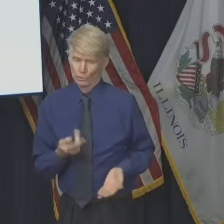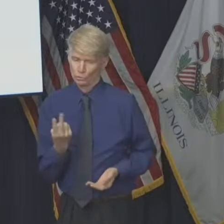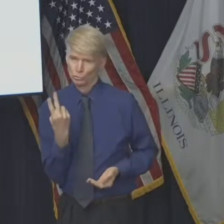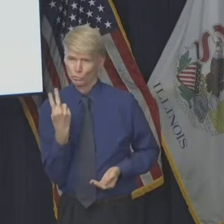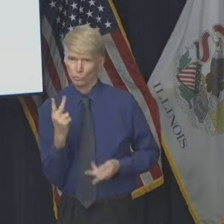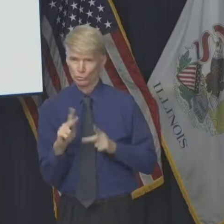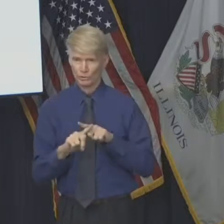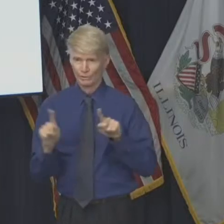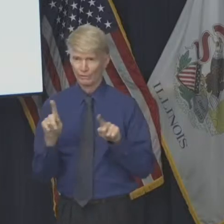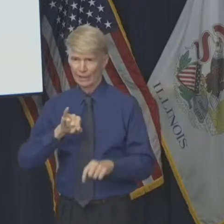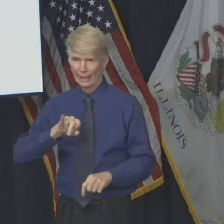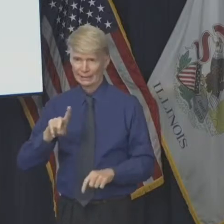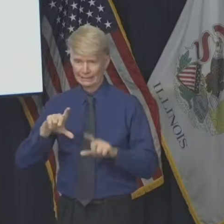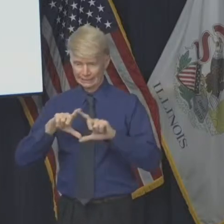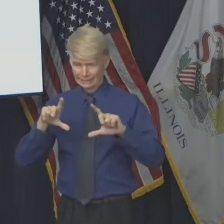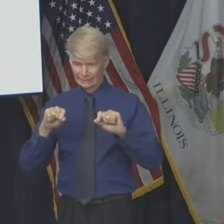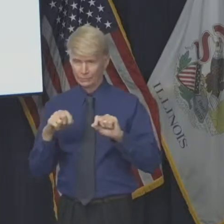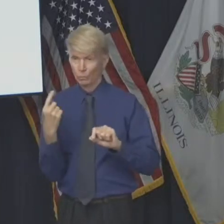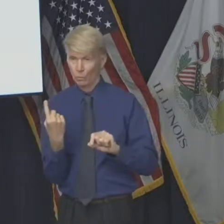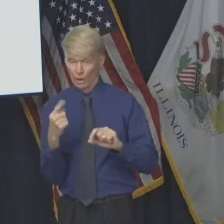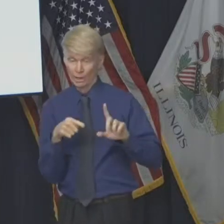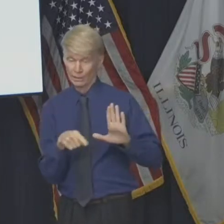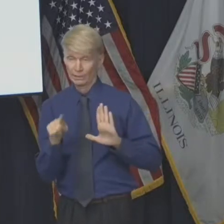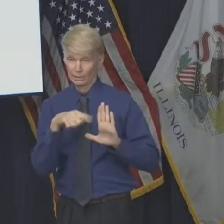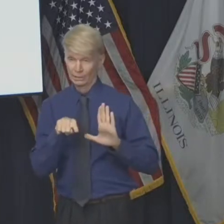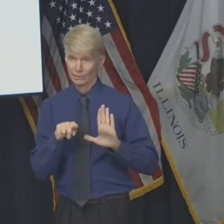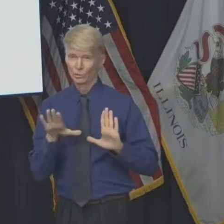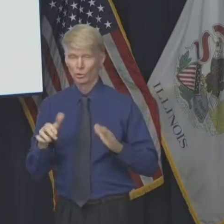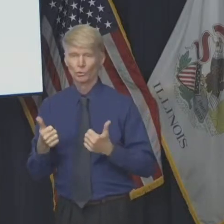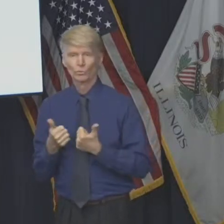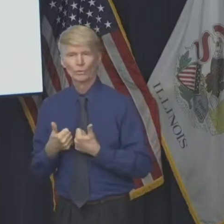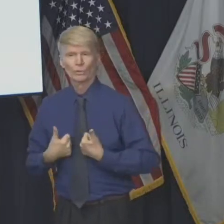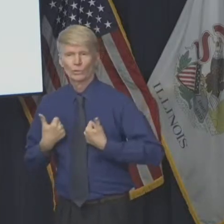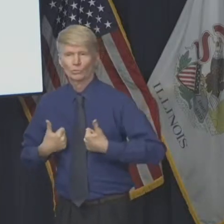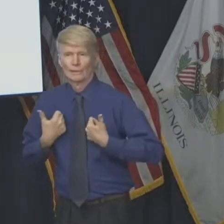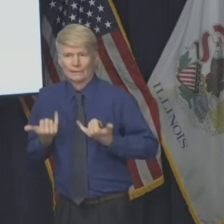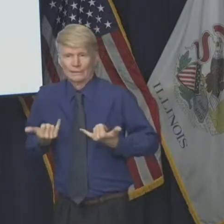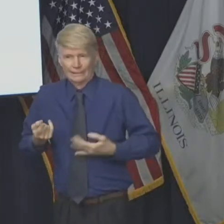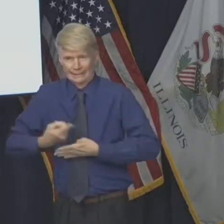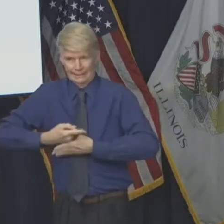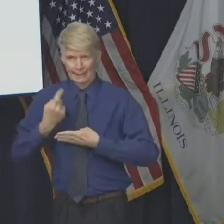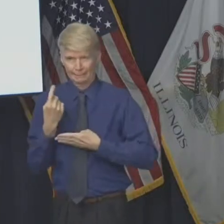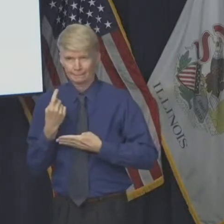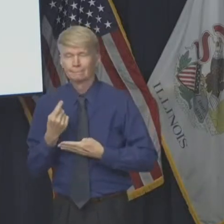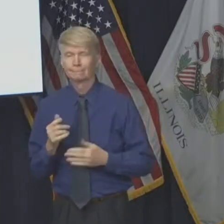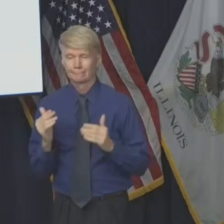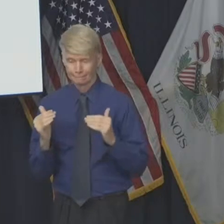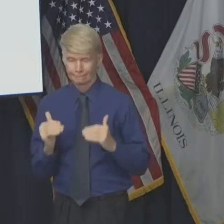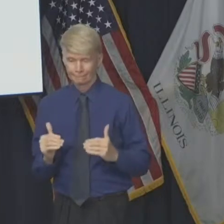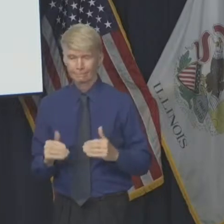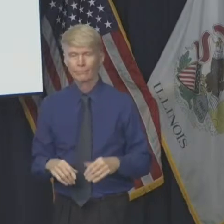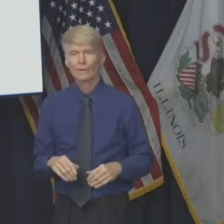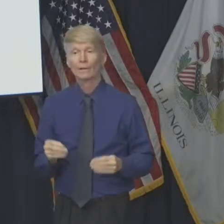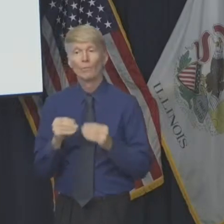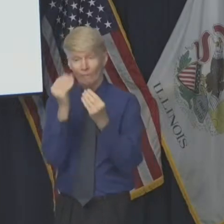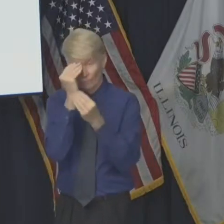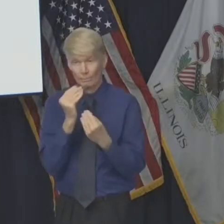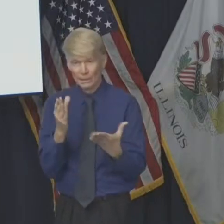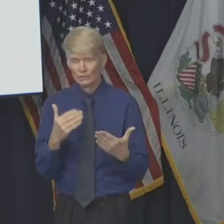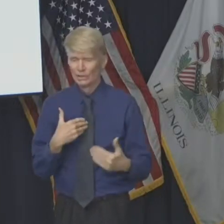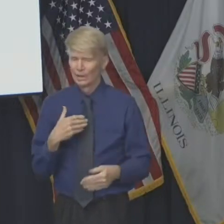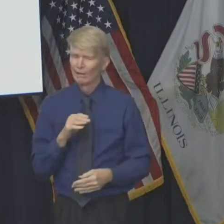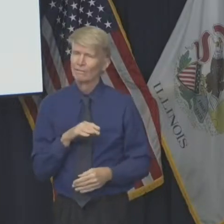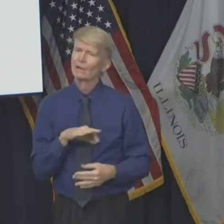of identification, at least one of which shows your current address. For more information, visit the website of your